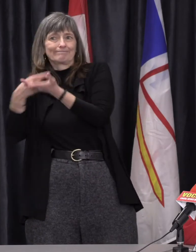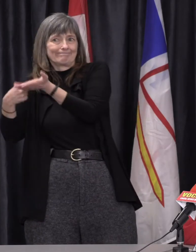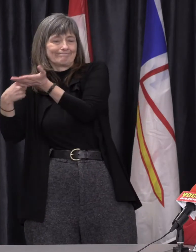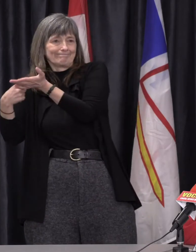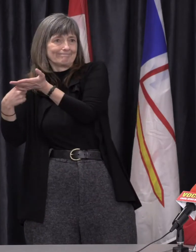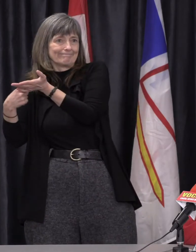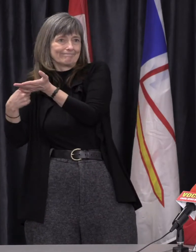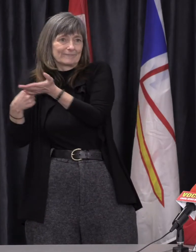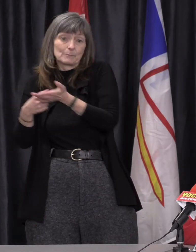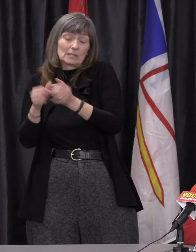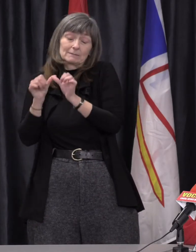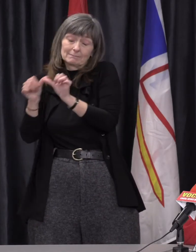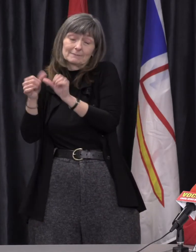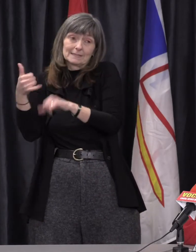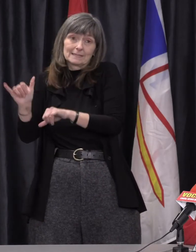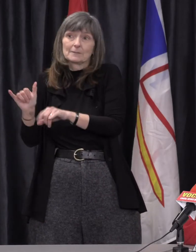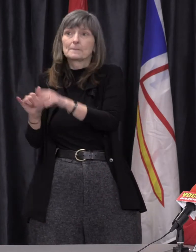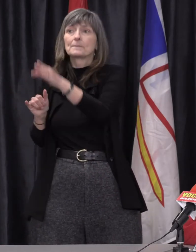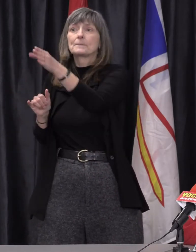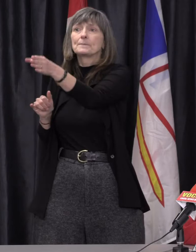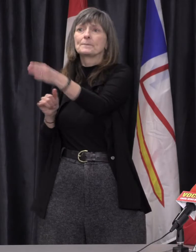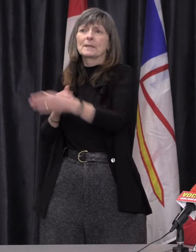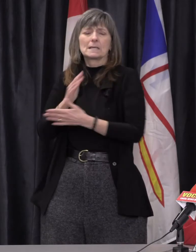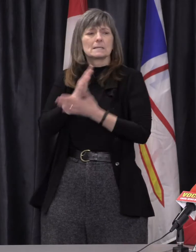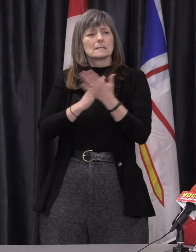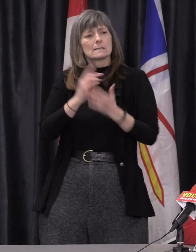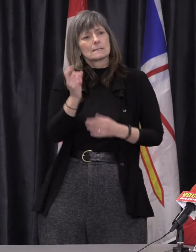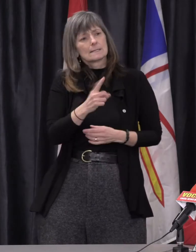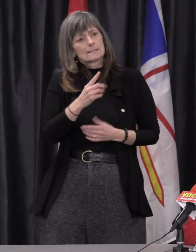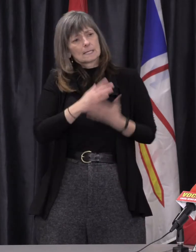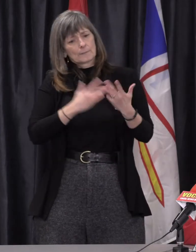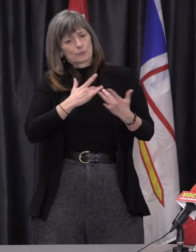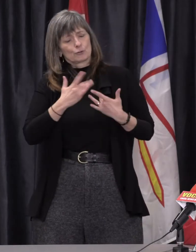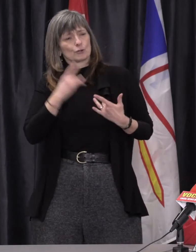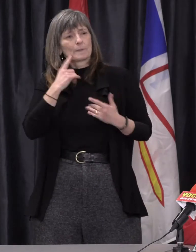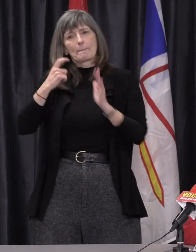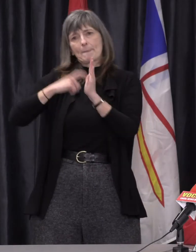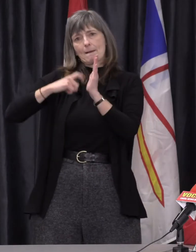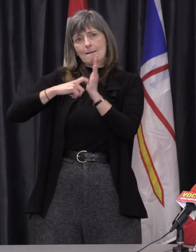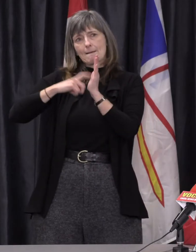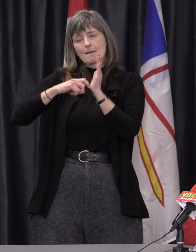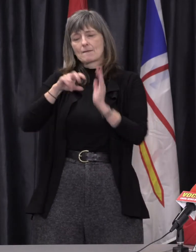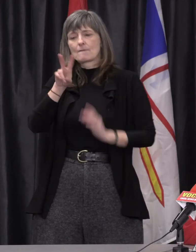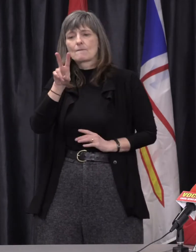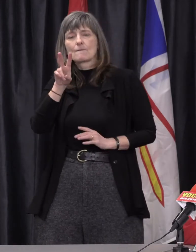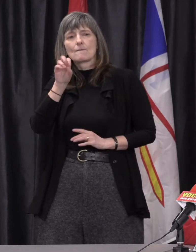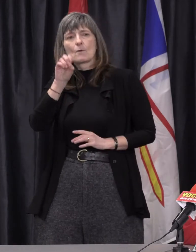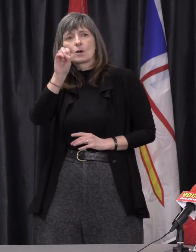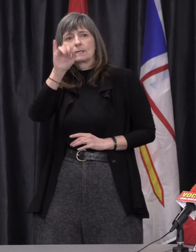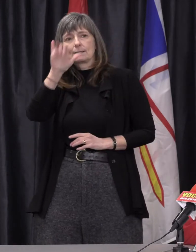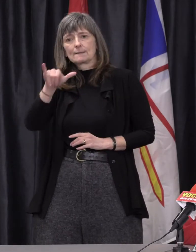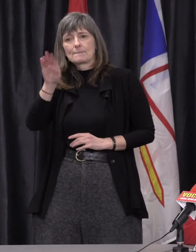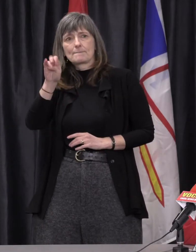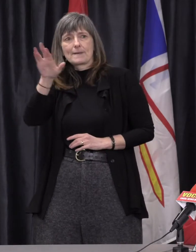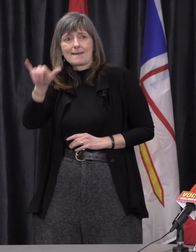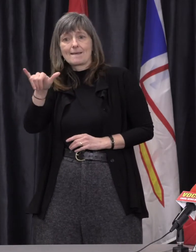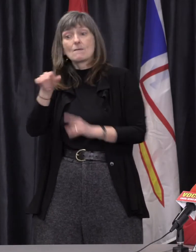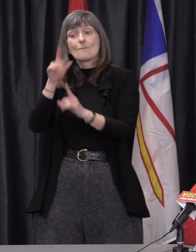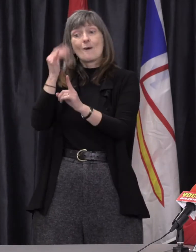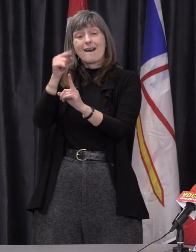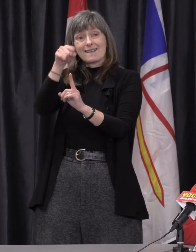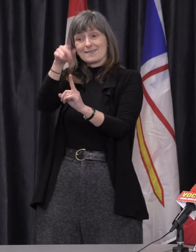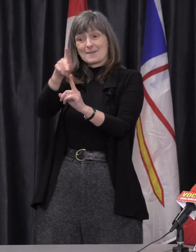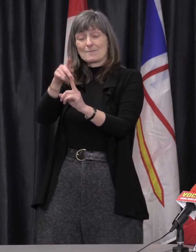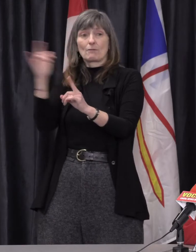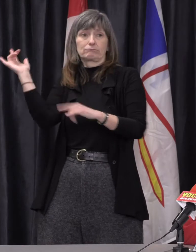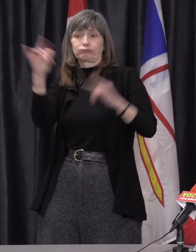discussions that are ongoing. There's been concerns raised about poison gold mine in that site. There's lots of people from all over the country, all over the world, to go in and